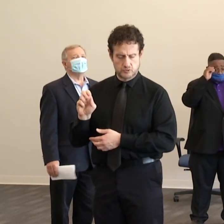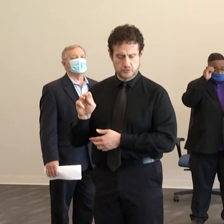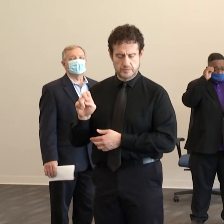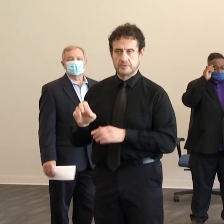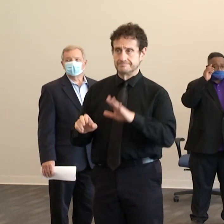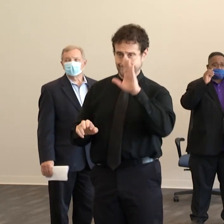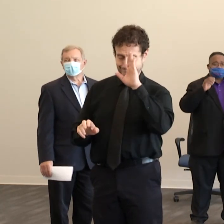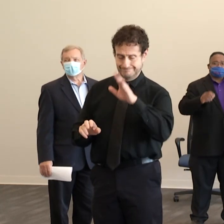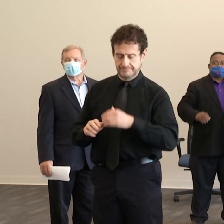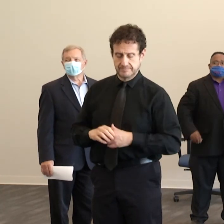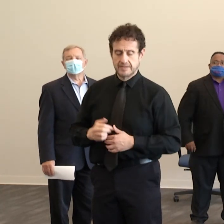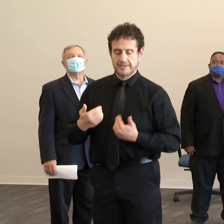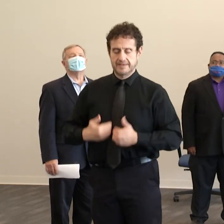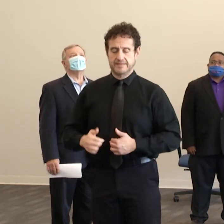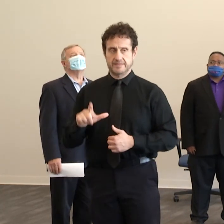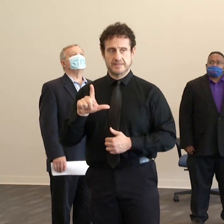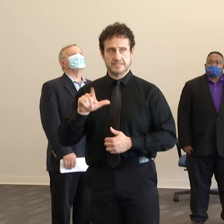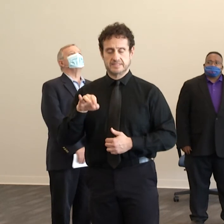Yes, hi, this is Lisa.